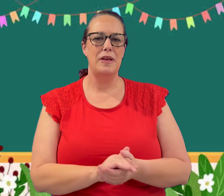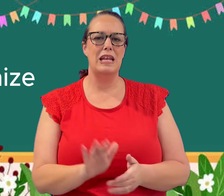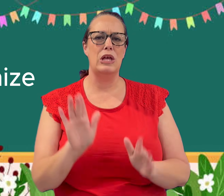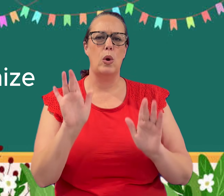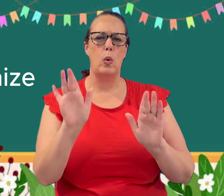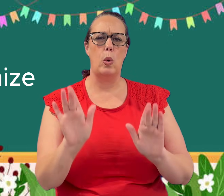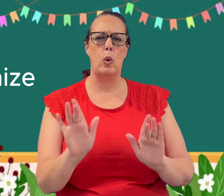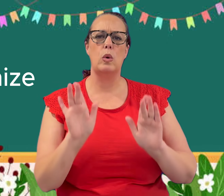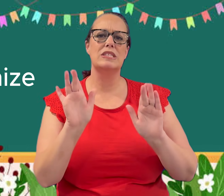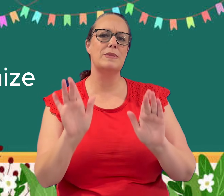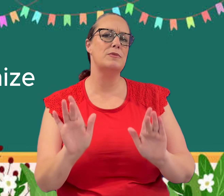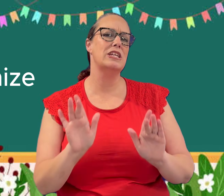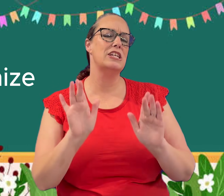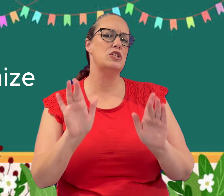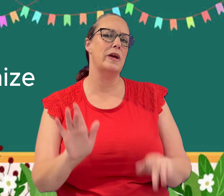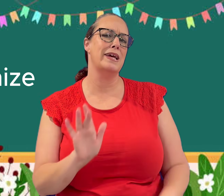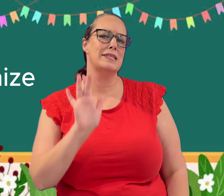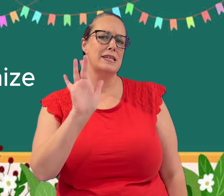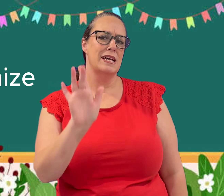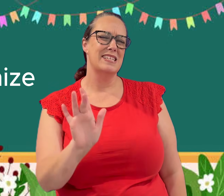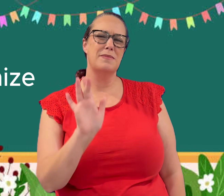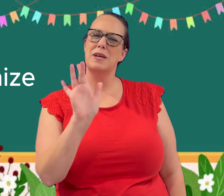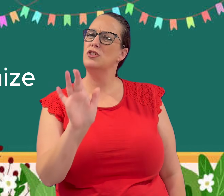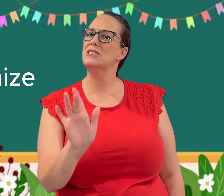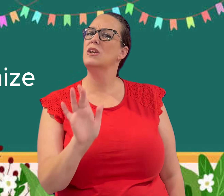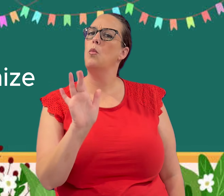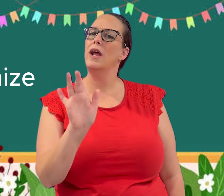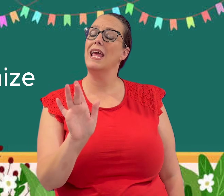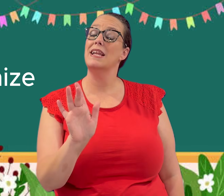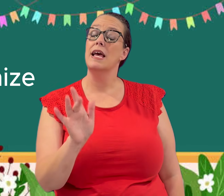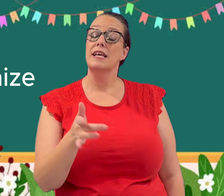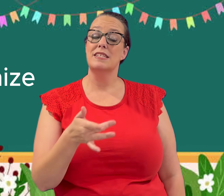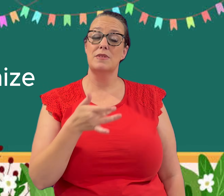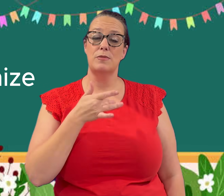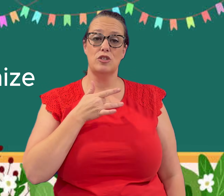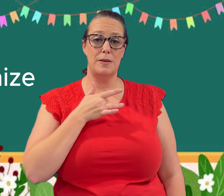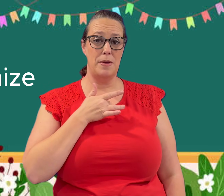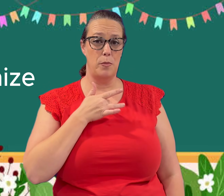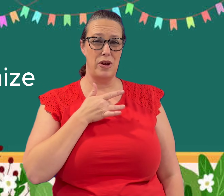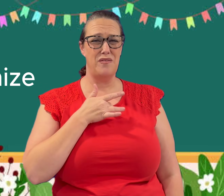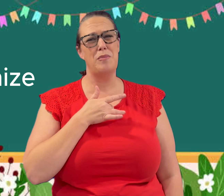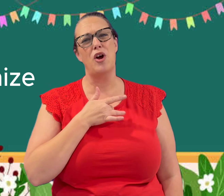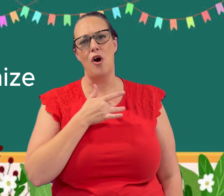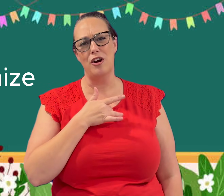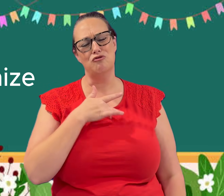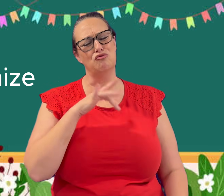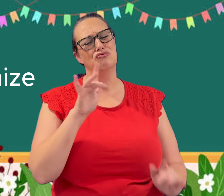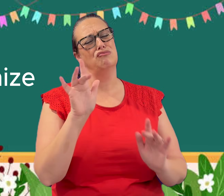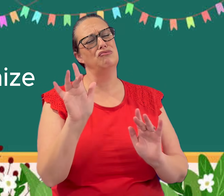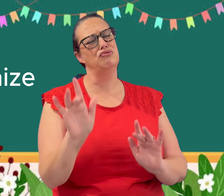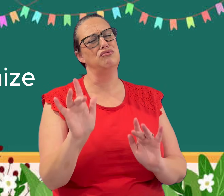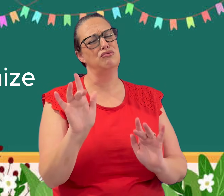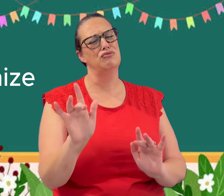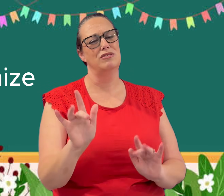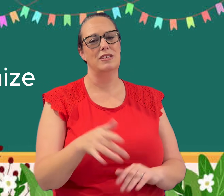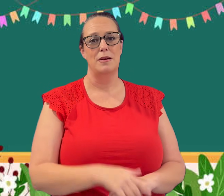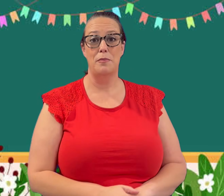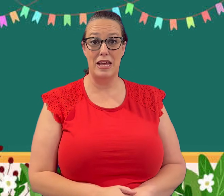Pity. Sometimes you can get 2 hands. Sometimes you'll see it 1 hand. Sometimes you'll see people bring it from their heart. Pity.